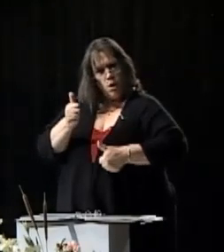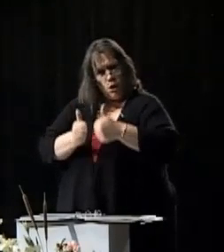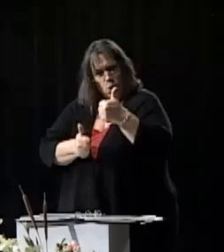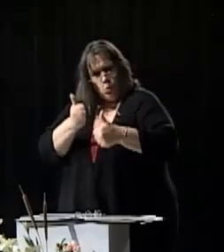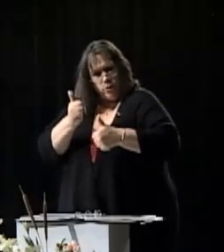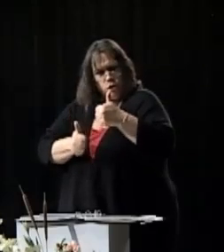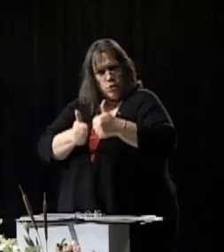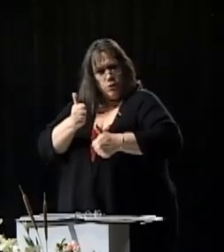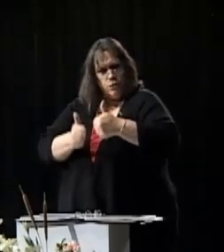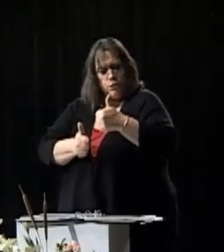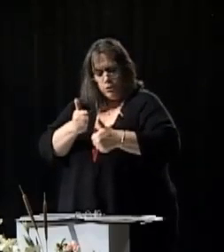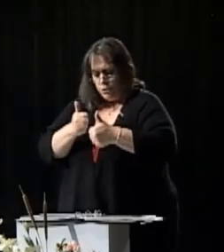which,